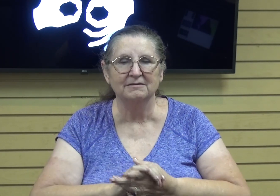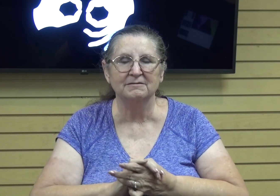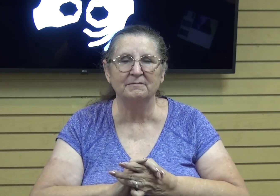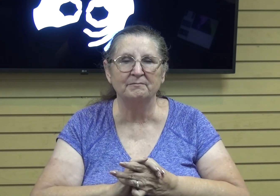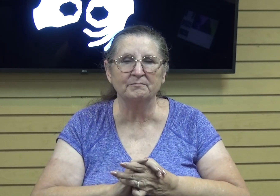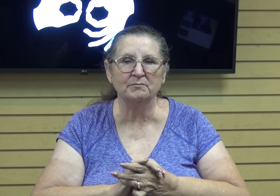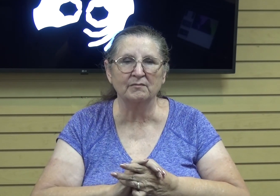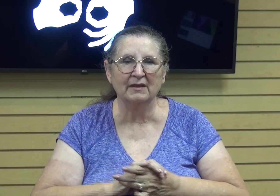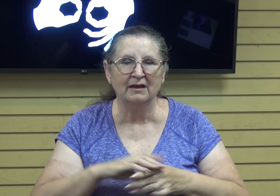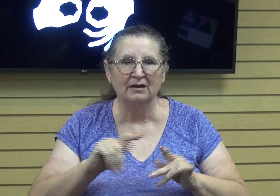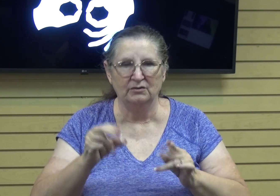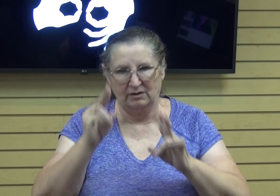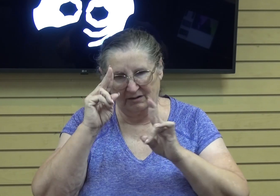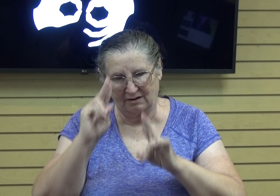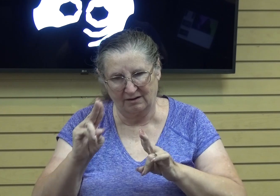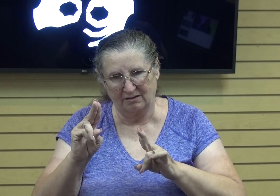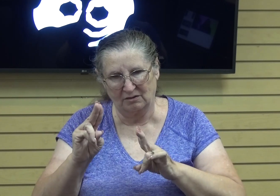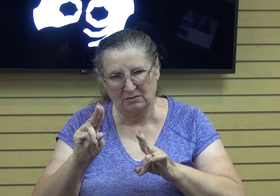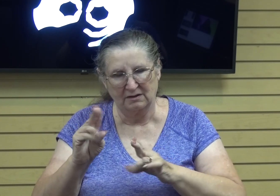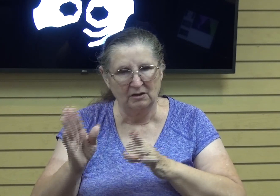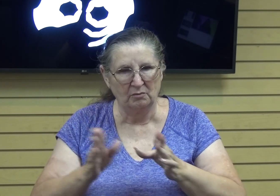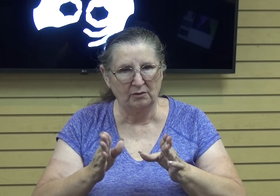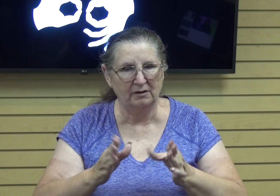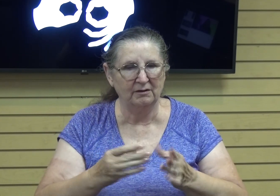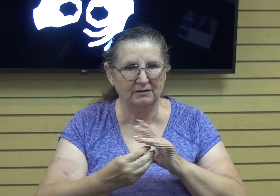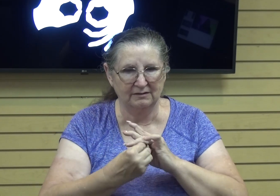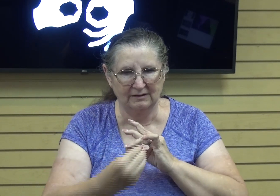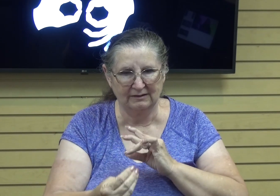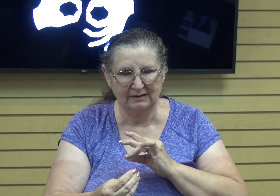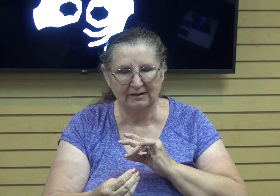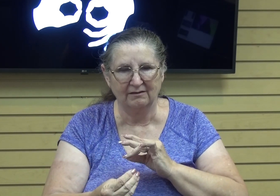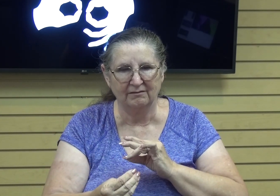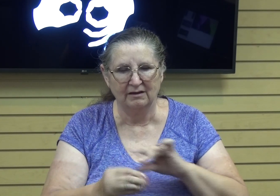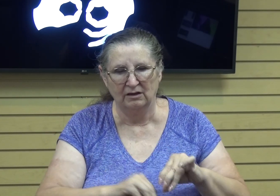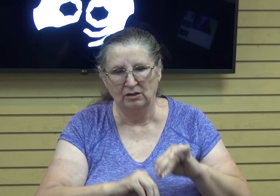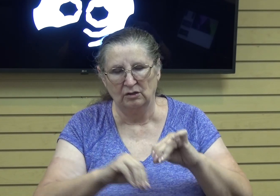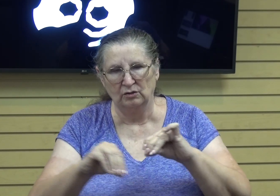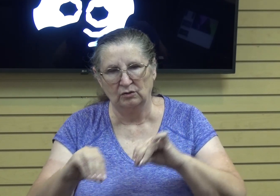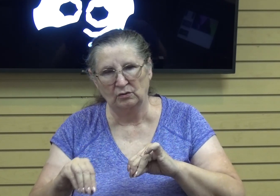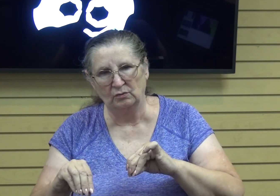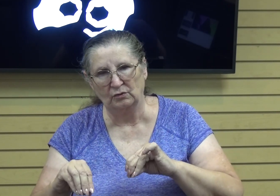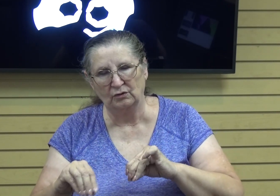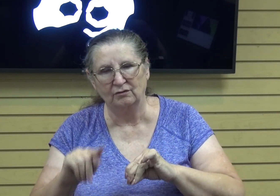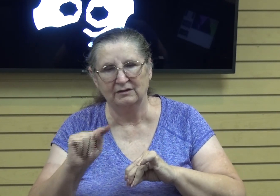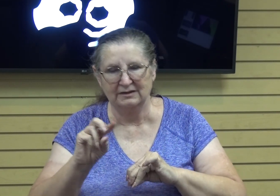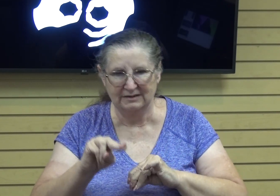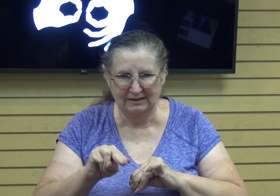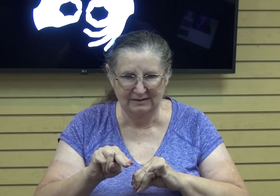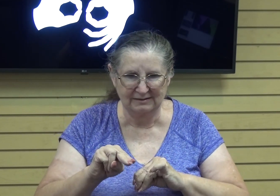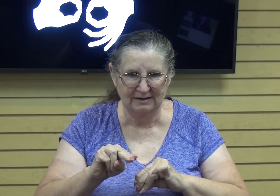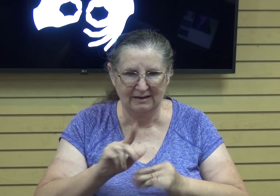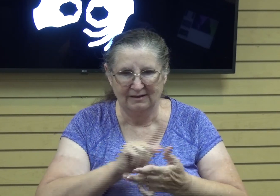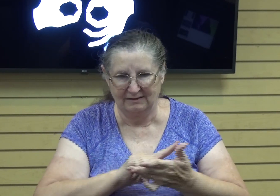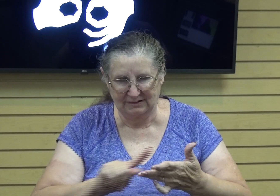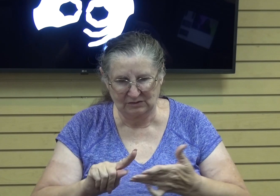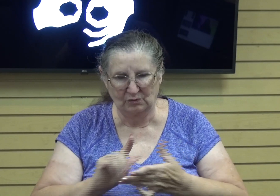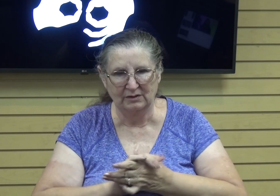trying to honor them as they are preparing to leave to Tennessee this week. After so many